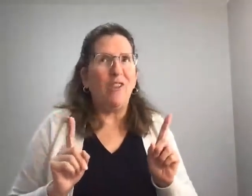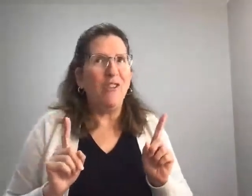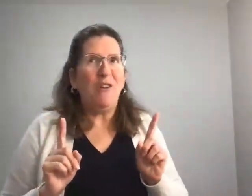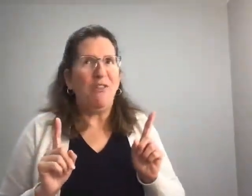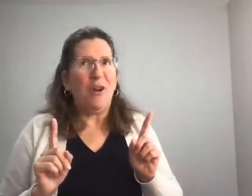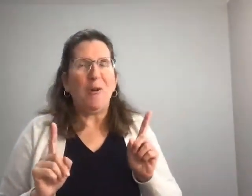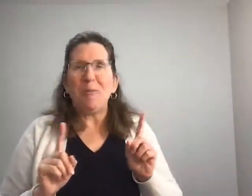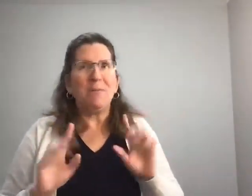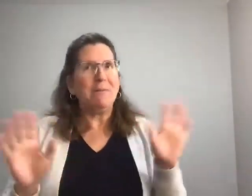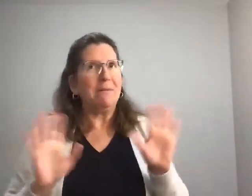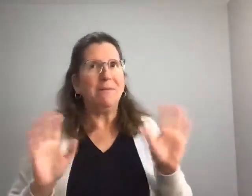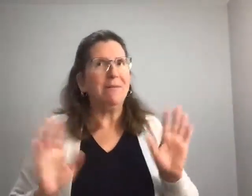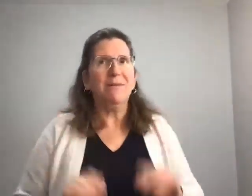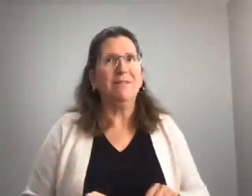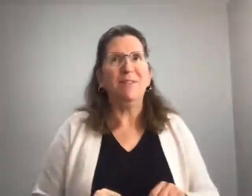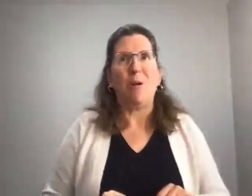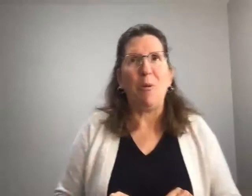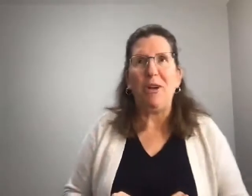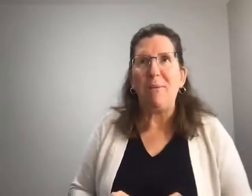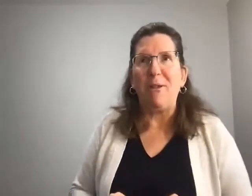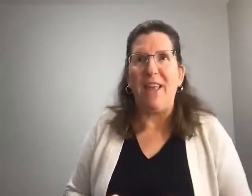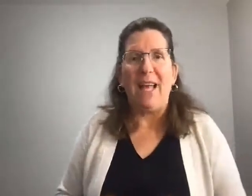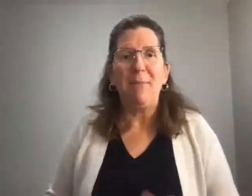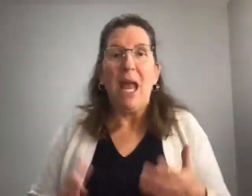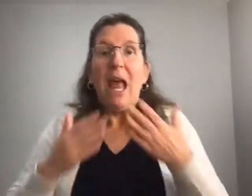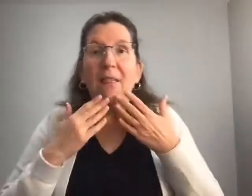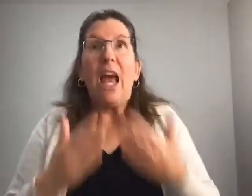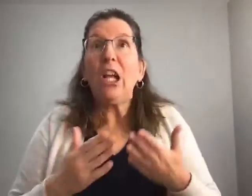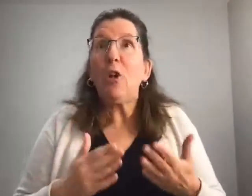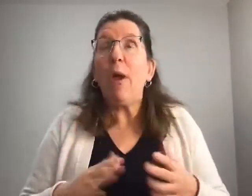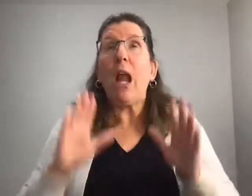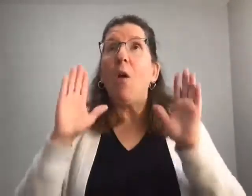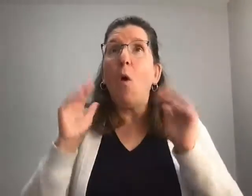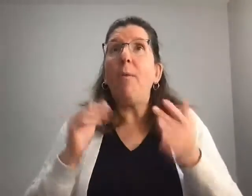Roof though. Don't worry about that. Thank you, and I hope that